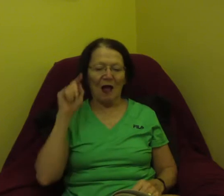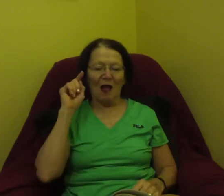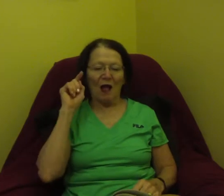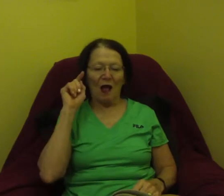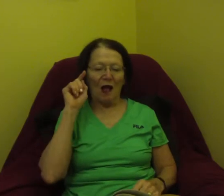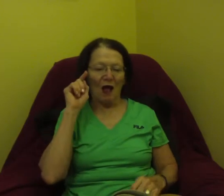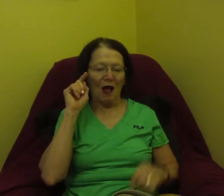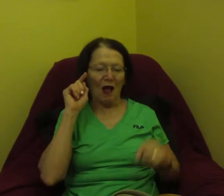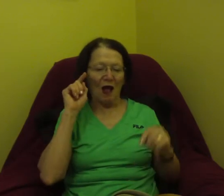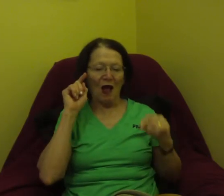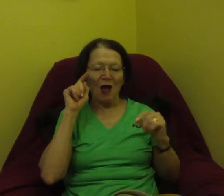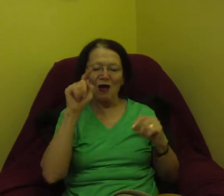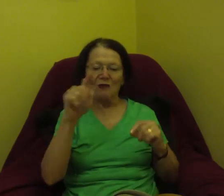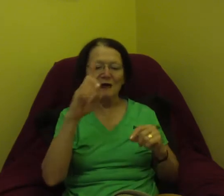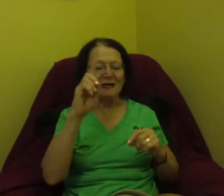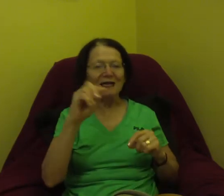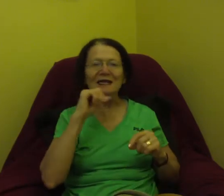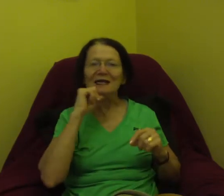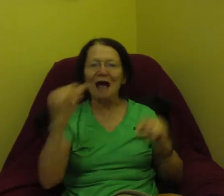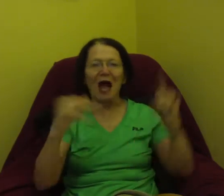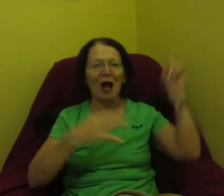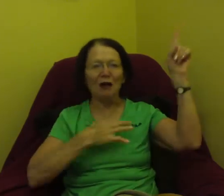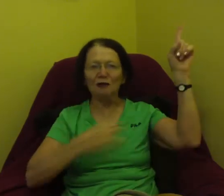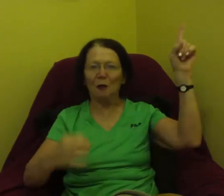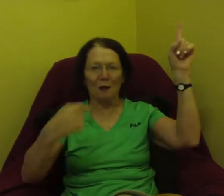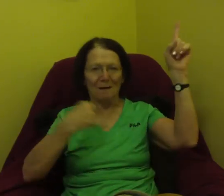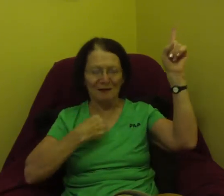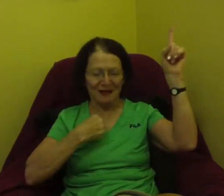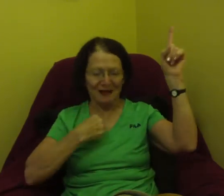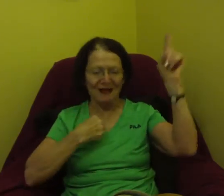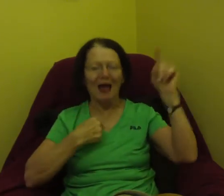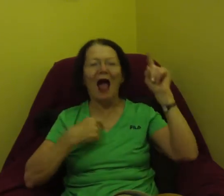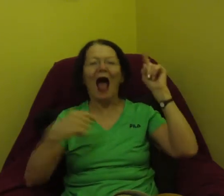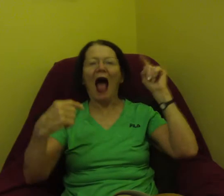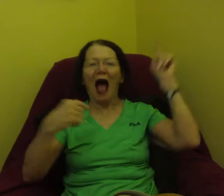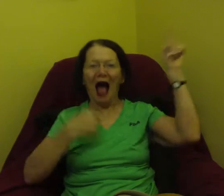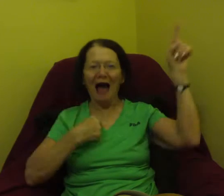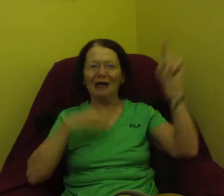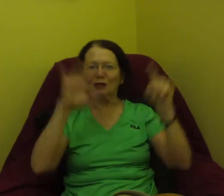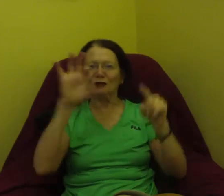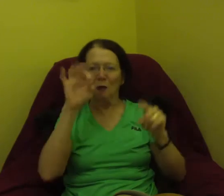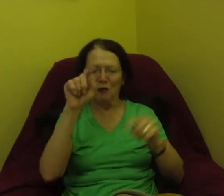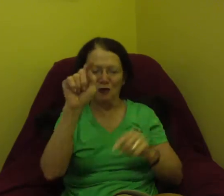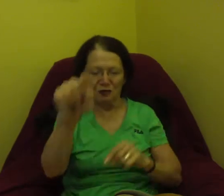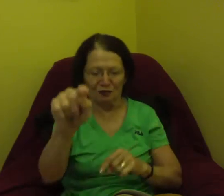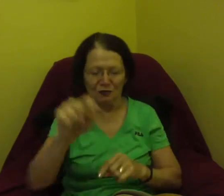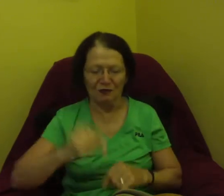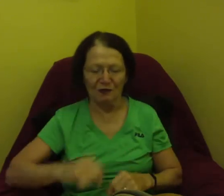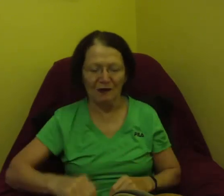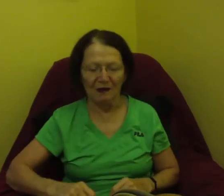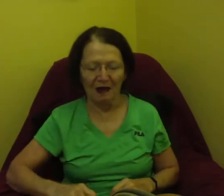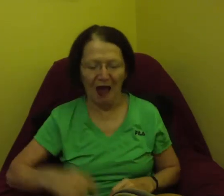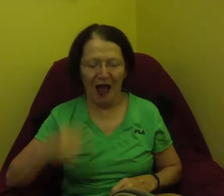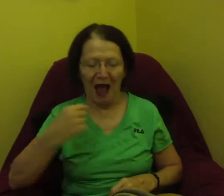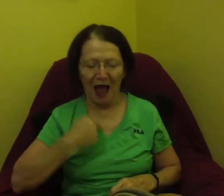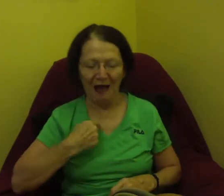If he had told me, I told him that